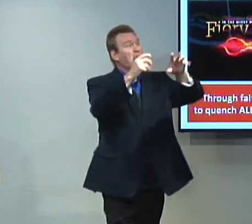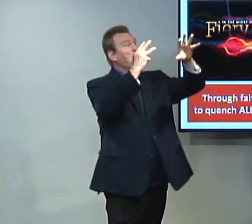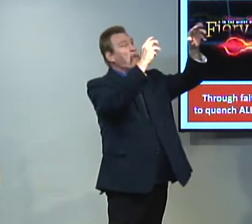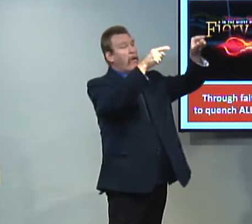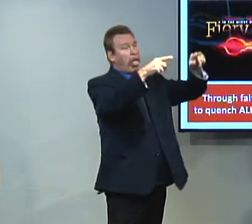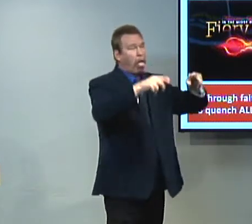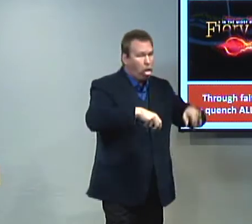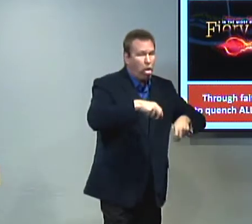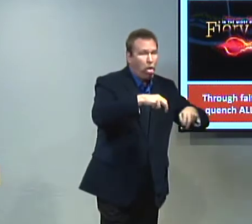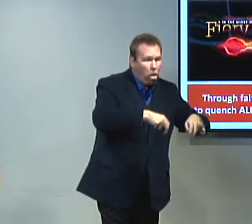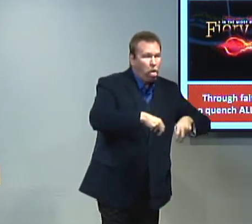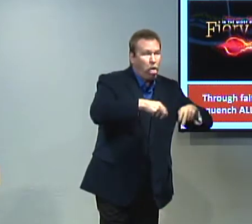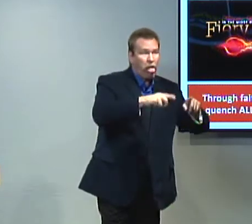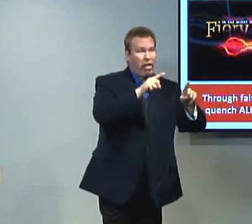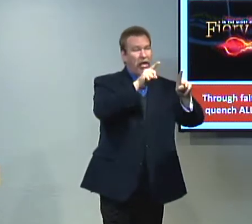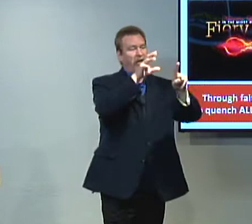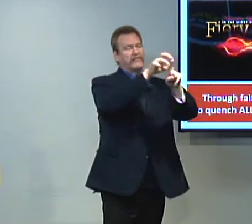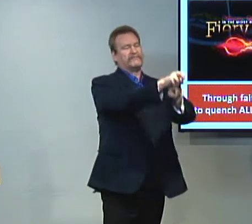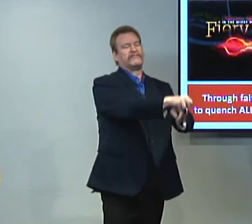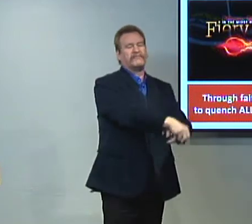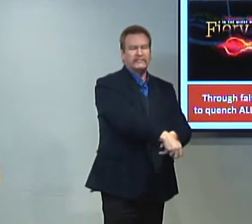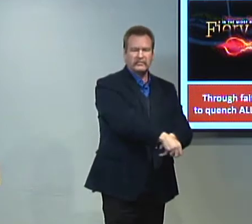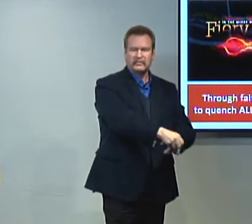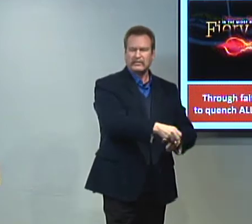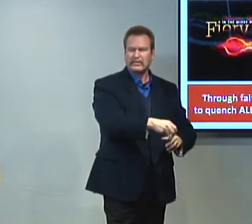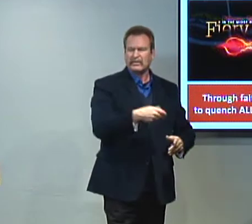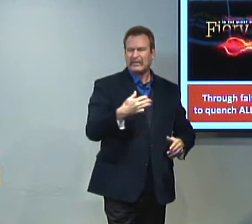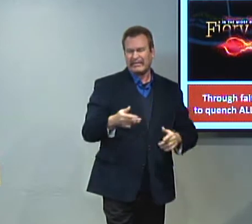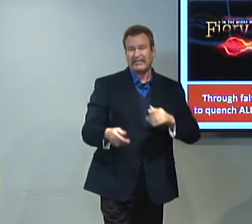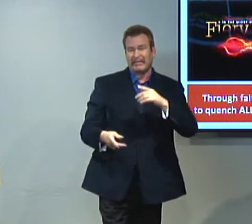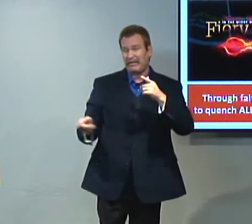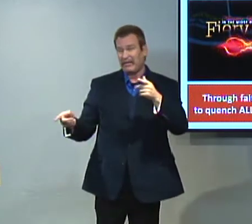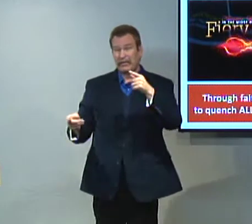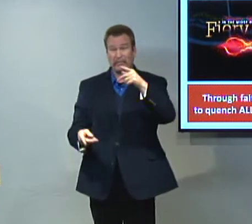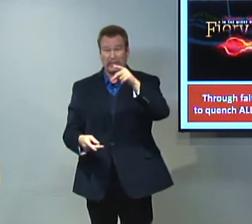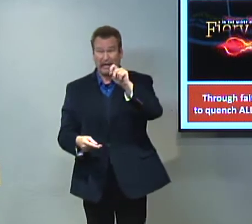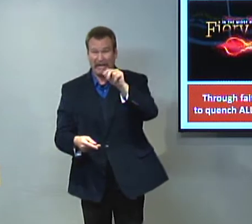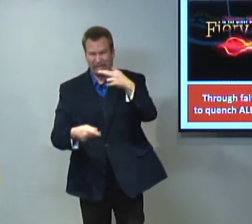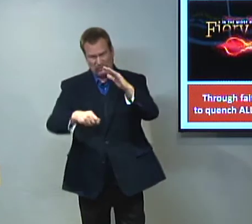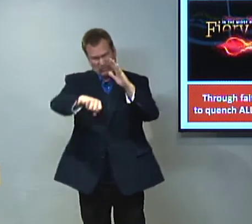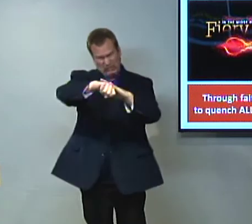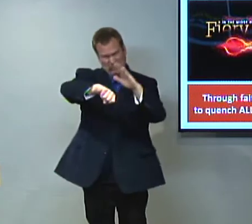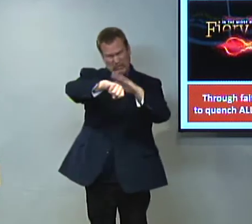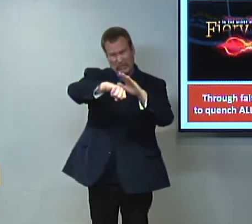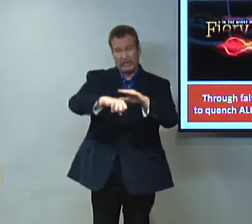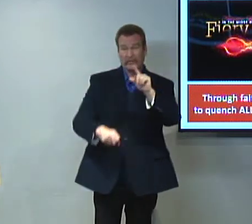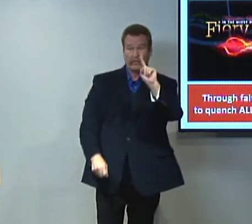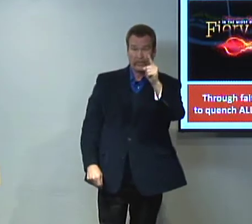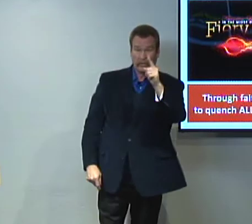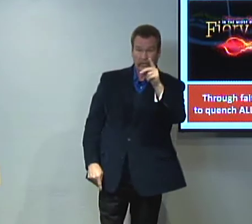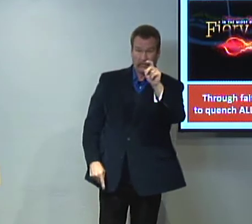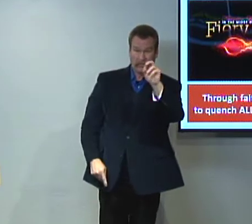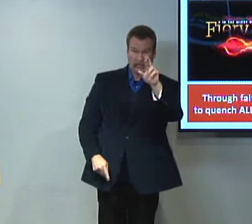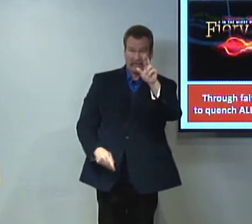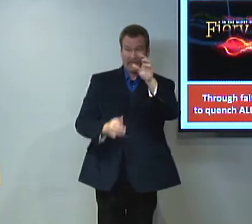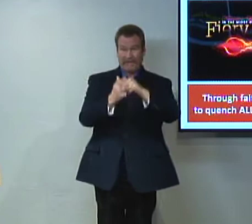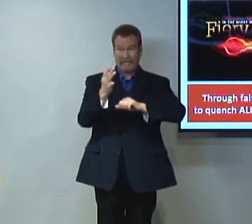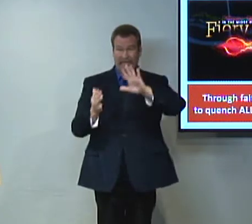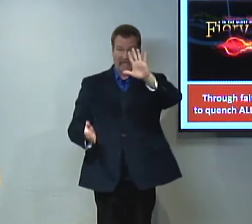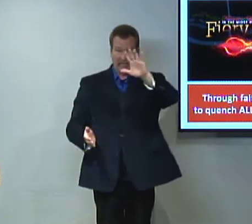They seek out the weakest ones. They can't keep up with the herd, and then they take them down. So this is a warning from